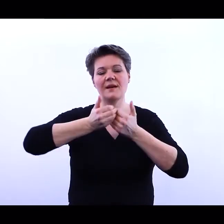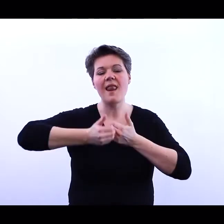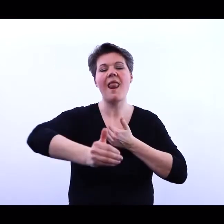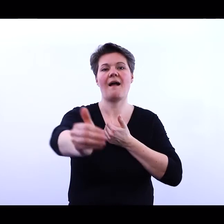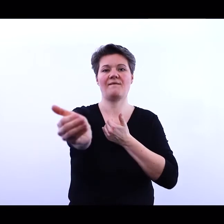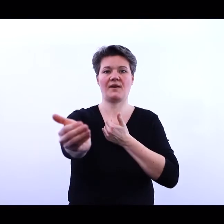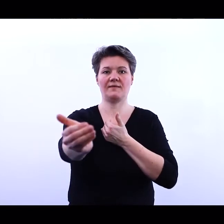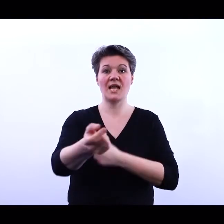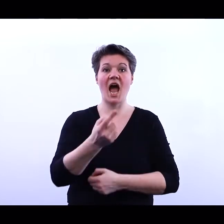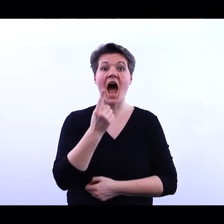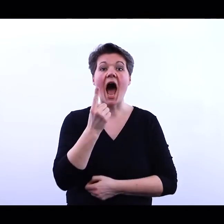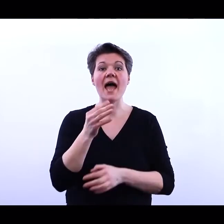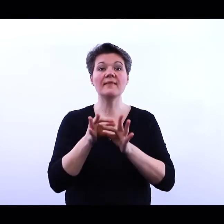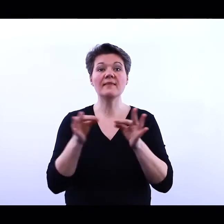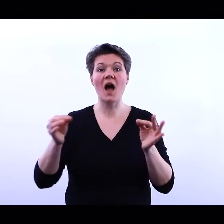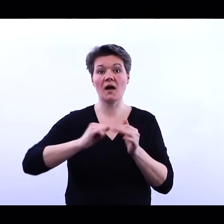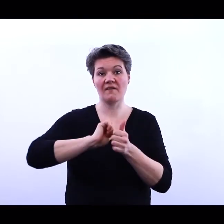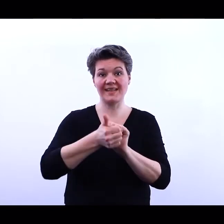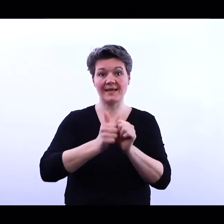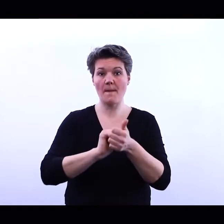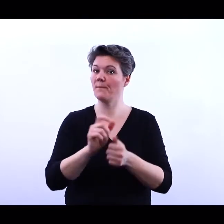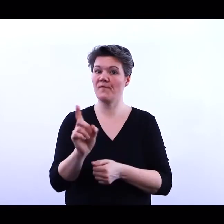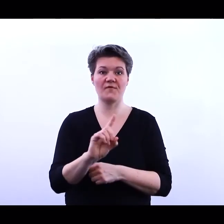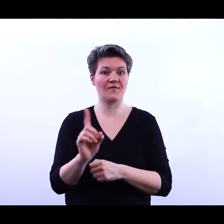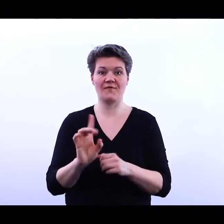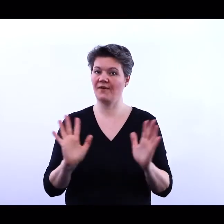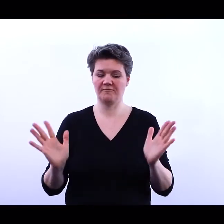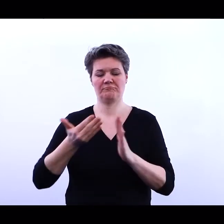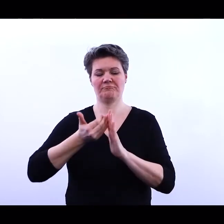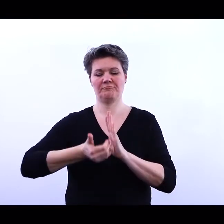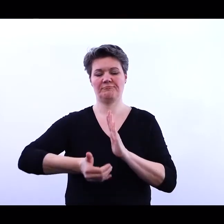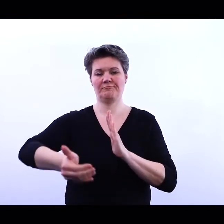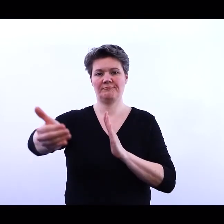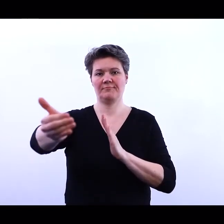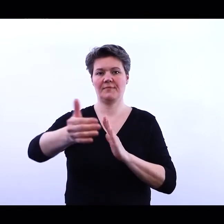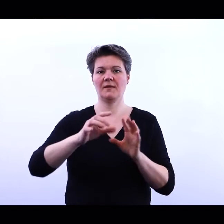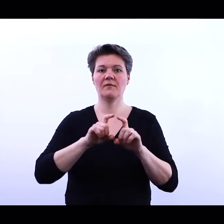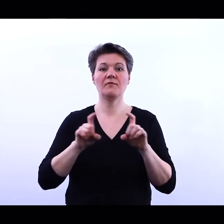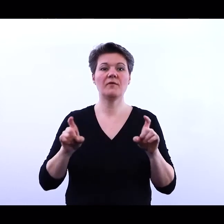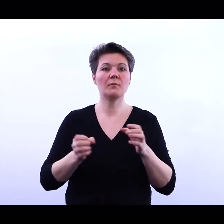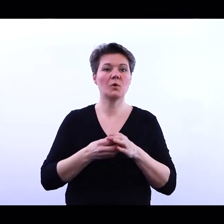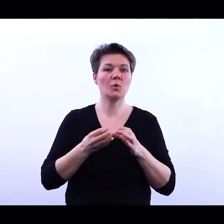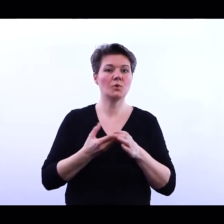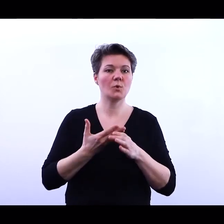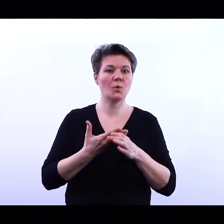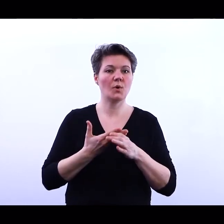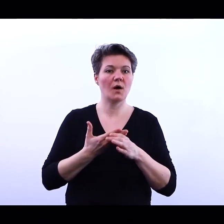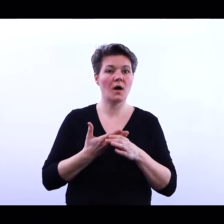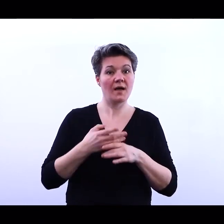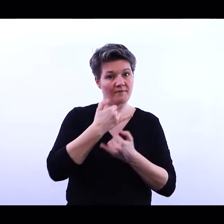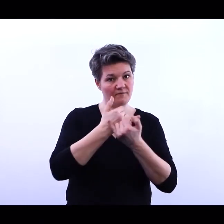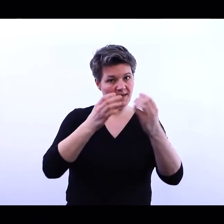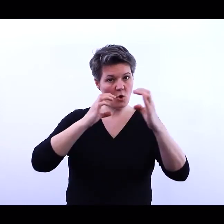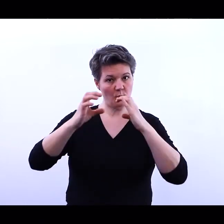a one-day race to do anything. Again, back to that organizational culture. How do you talk about your mission with your staff, and how